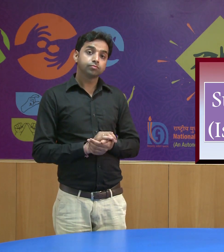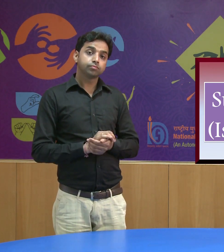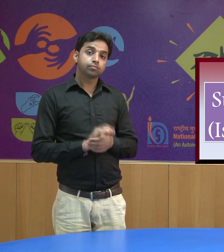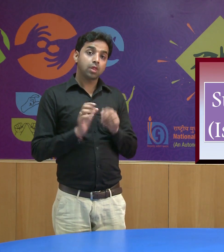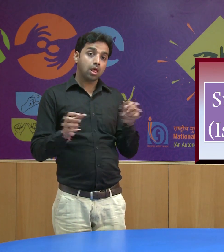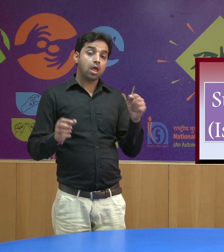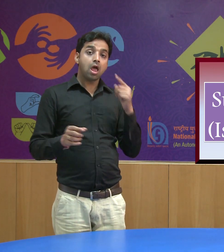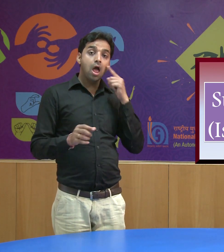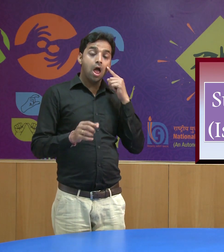island of gold.